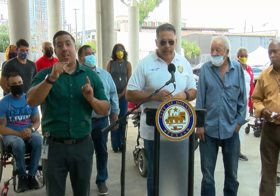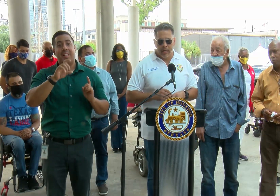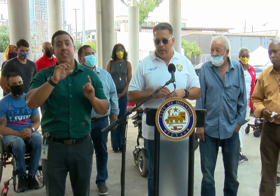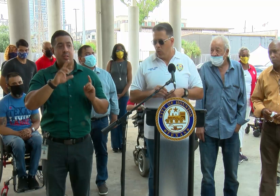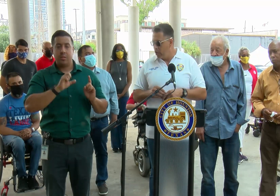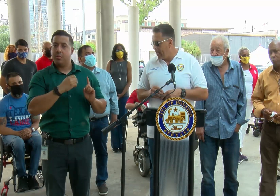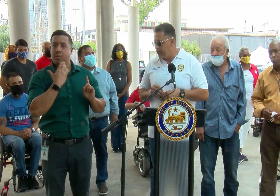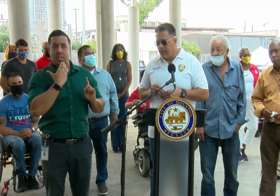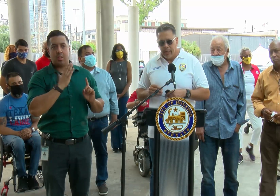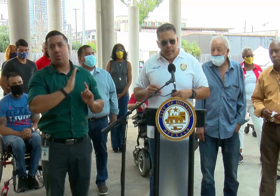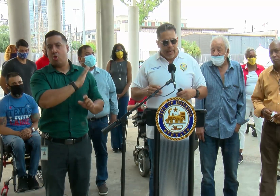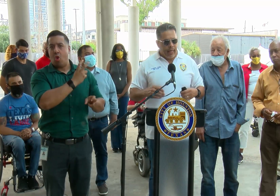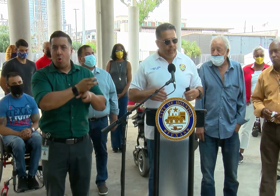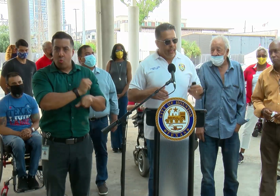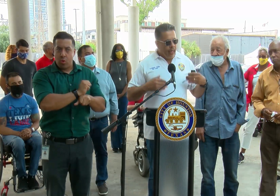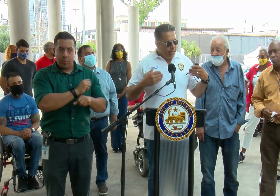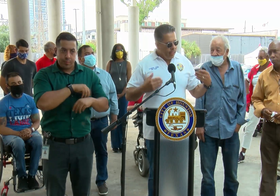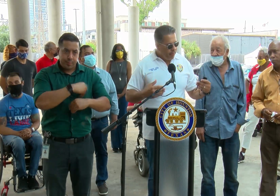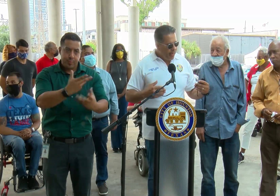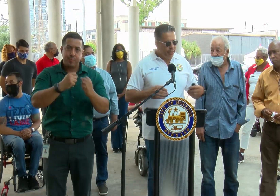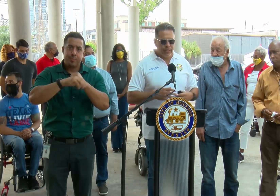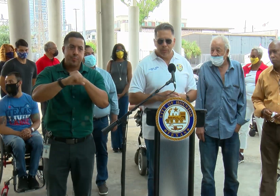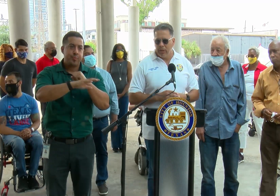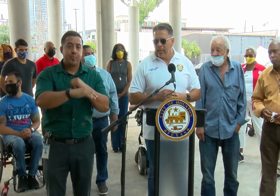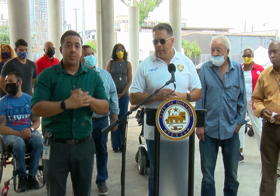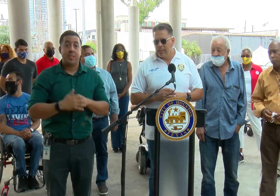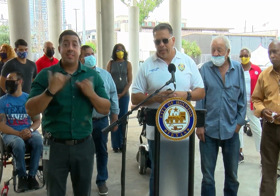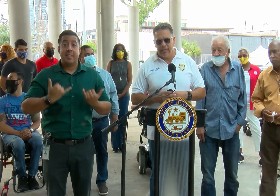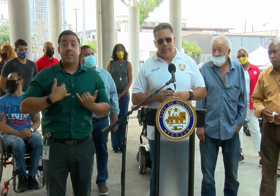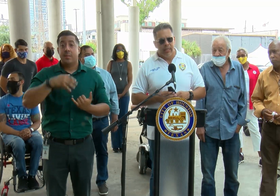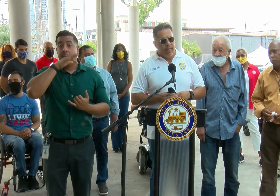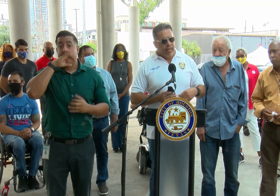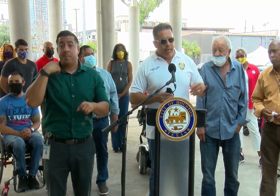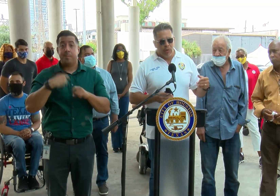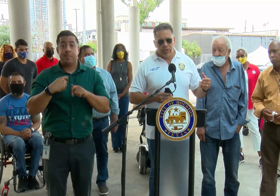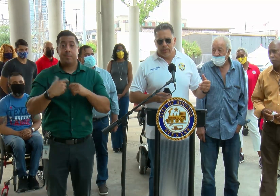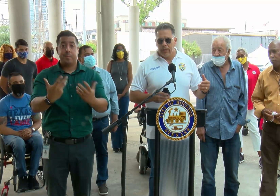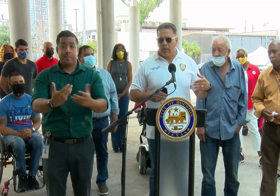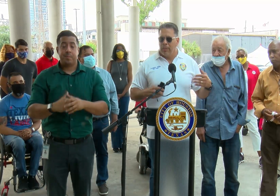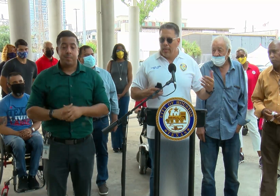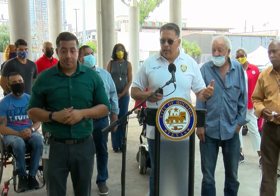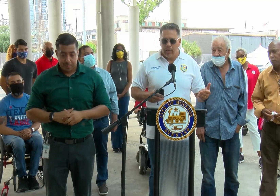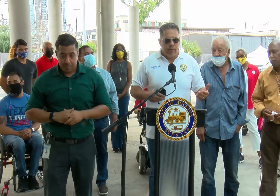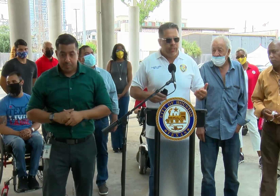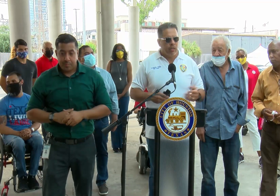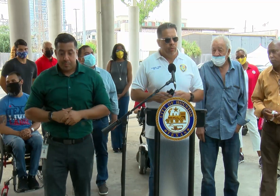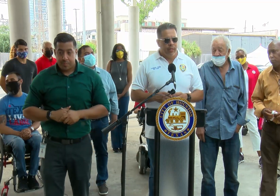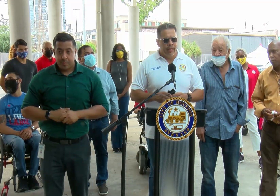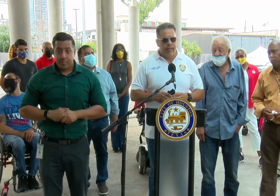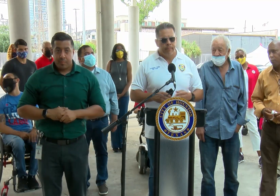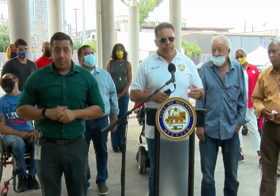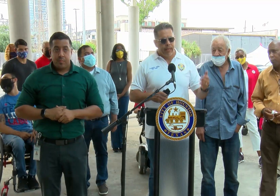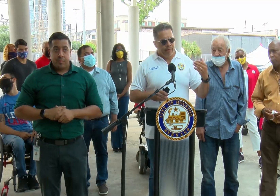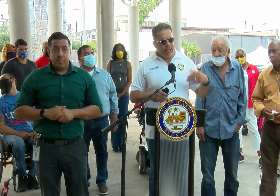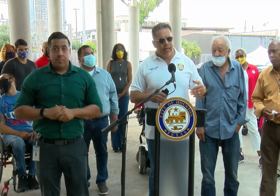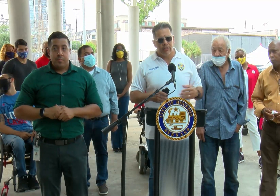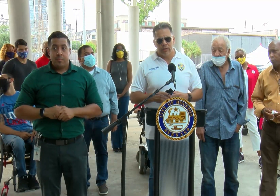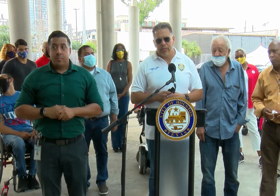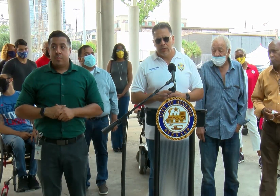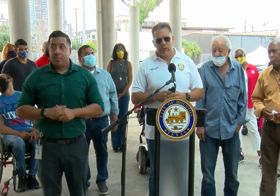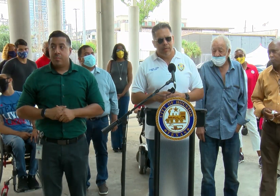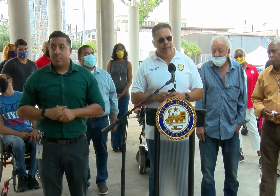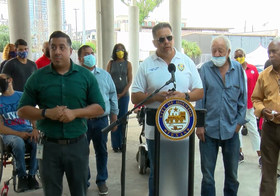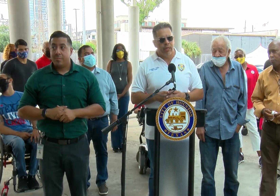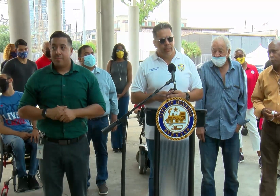in getting the word out. And in Spanish, what I'd like to say is, queremos recomendar a nuestra comunidad que venga a